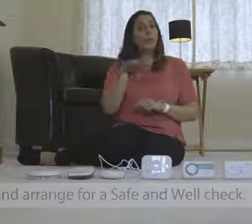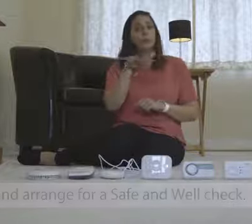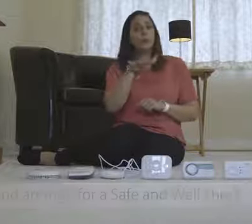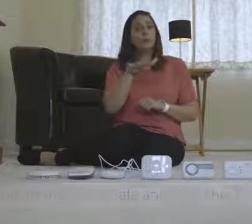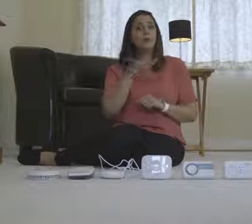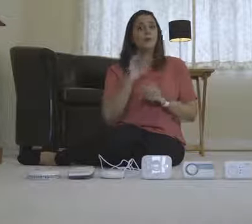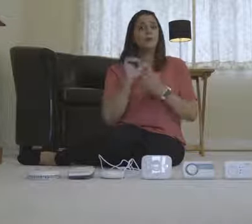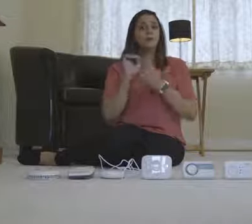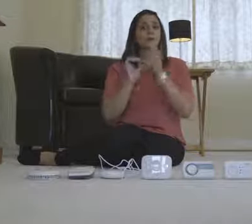check.